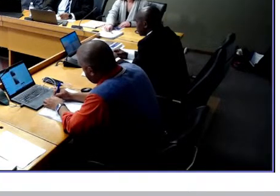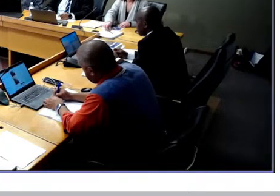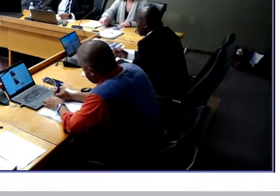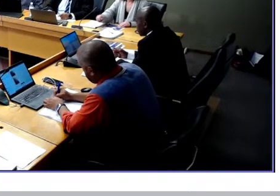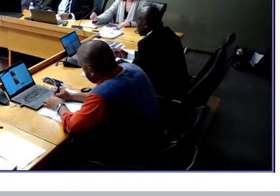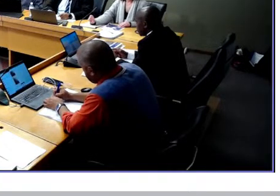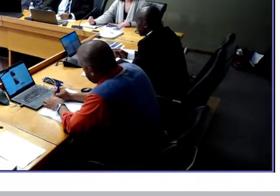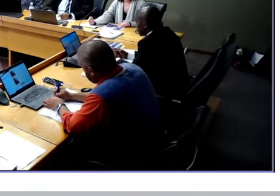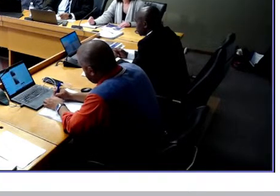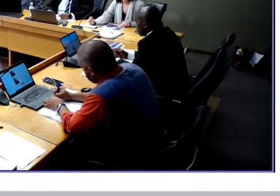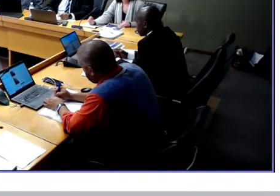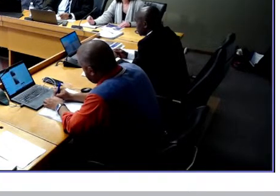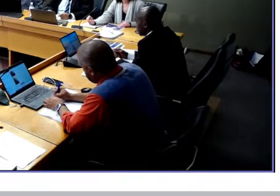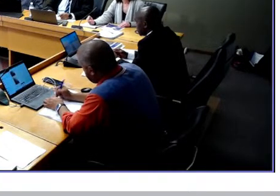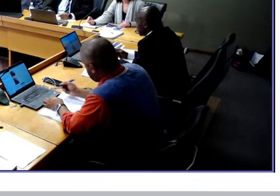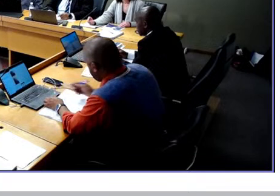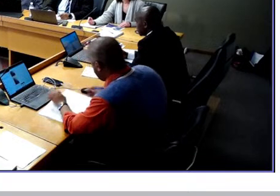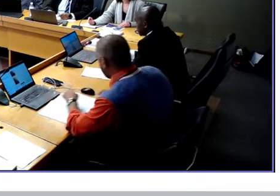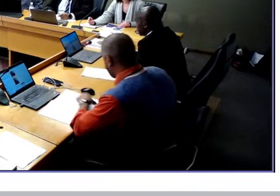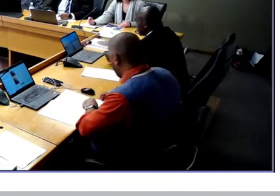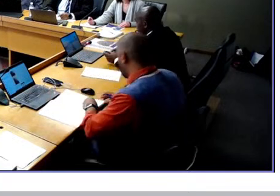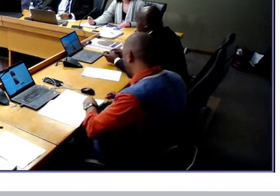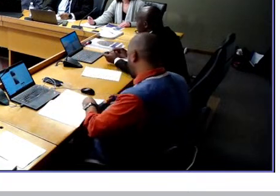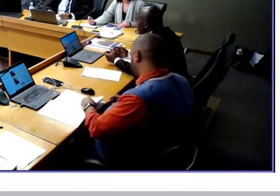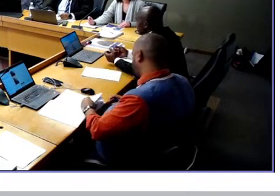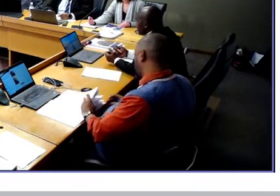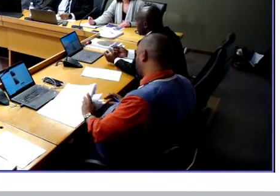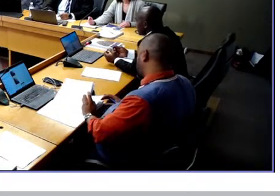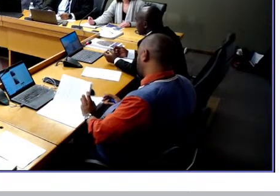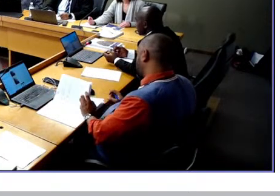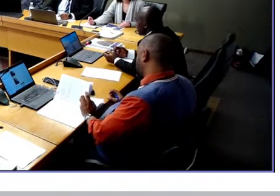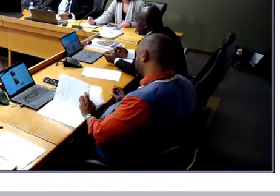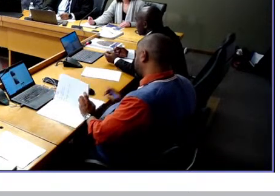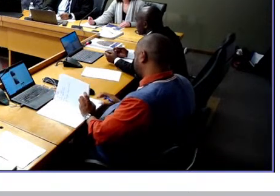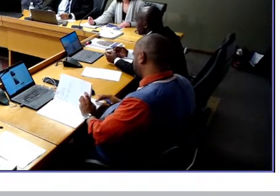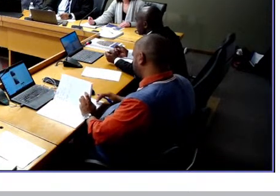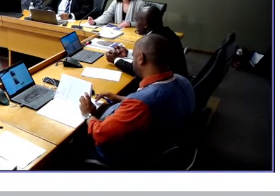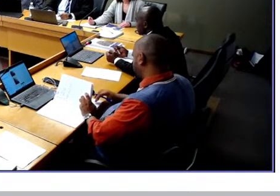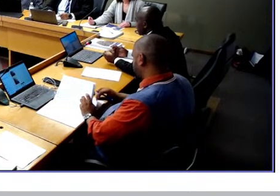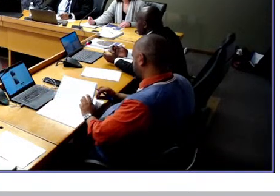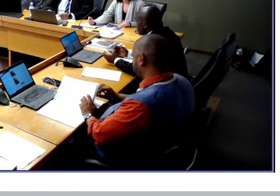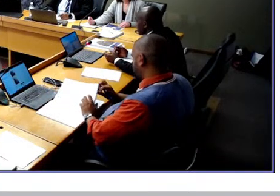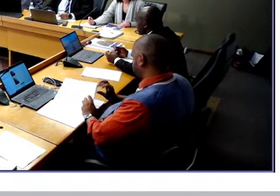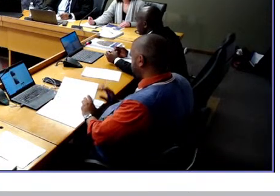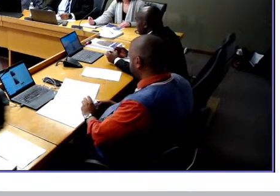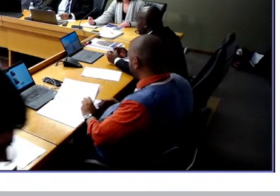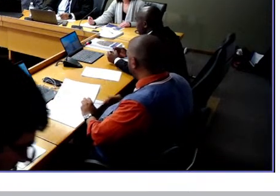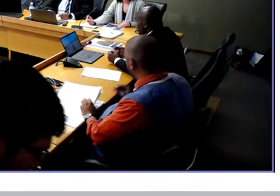of both the department as well as the entity. And as I normally say, just